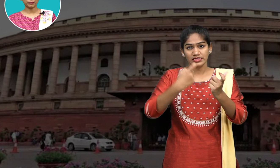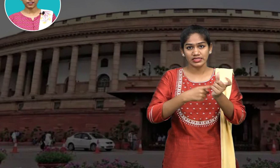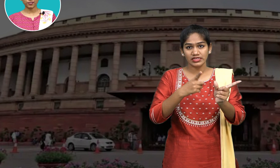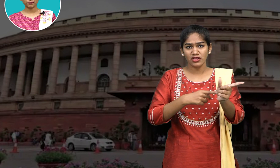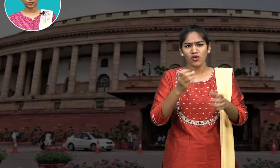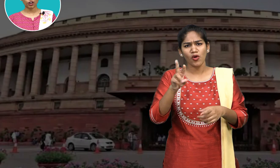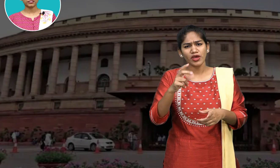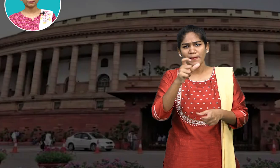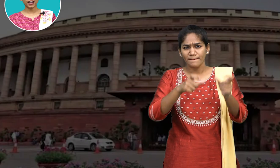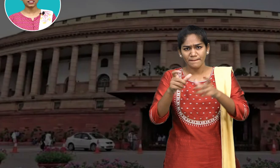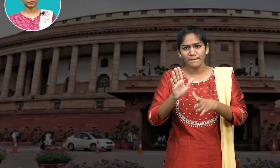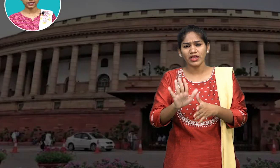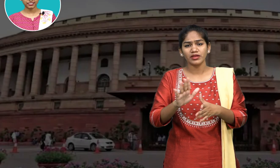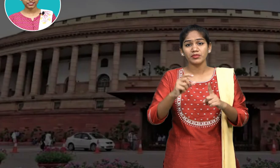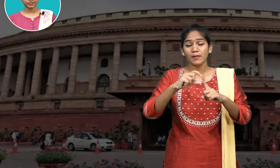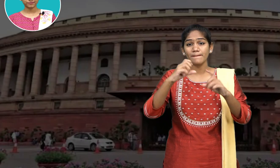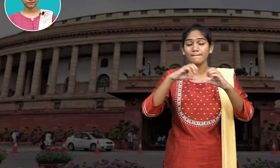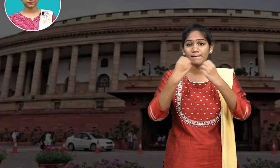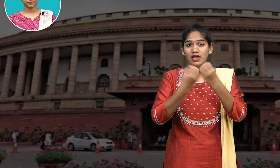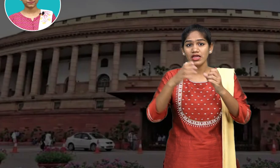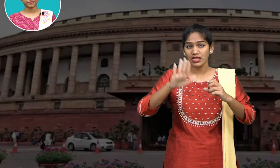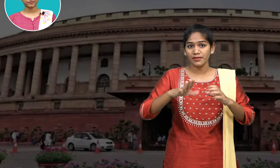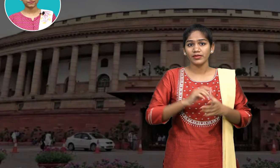or member of the Parliament